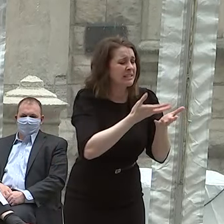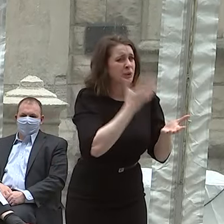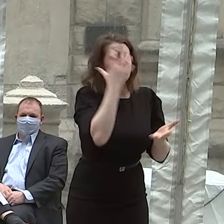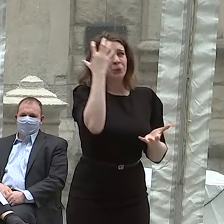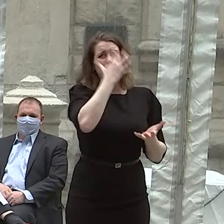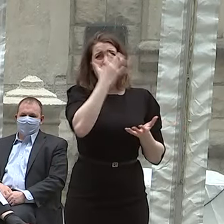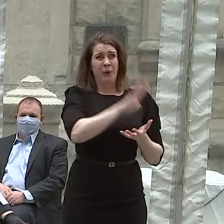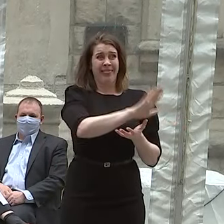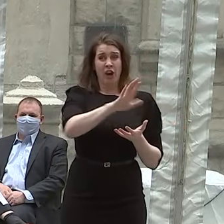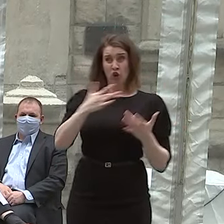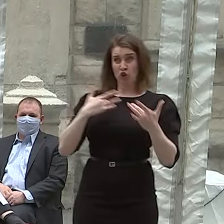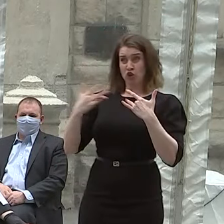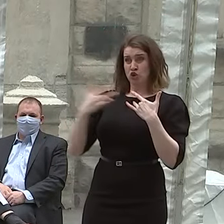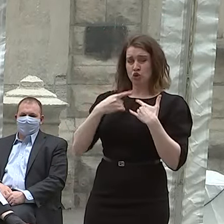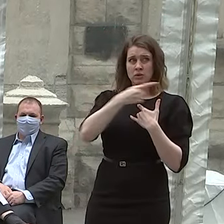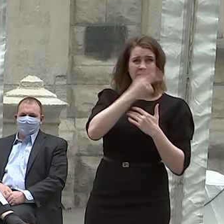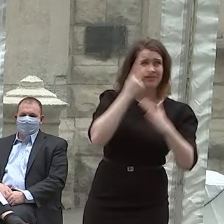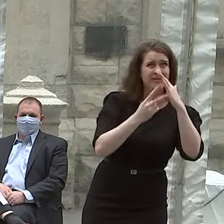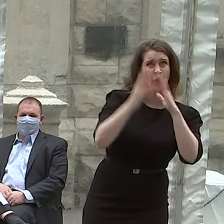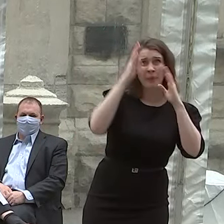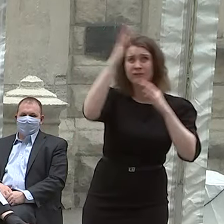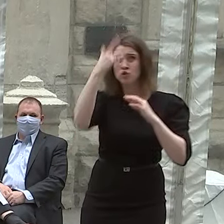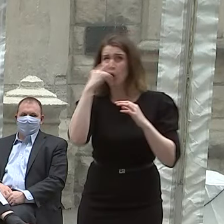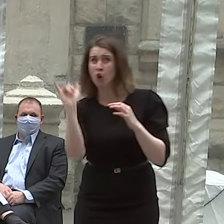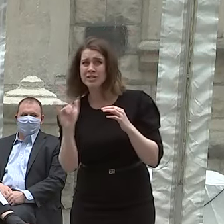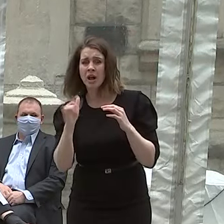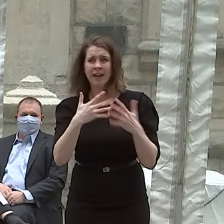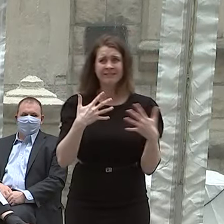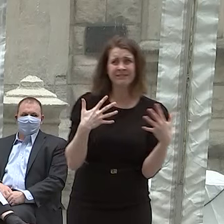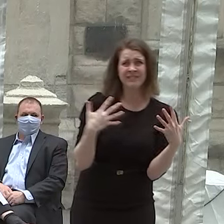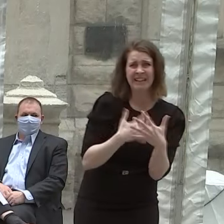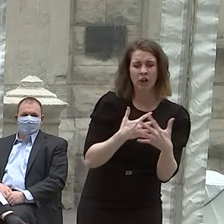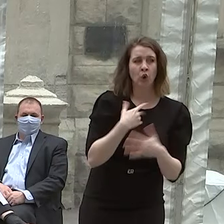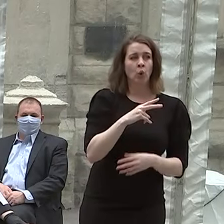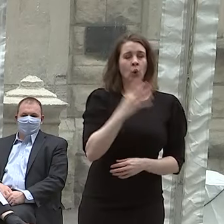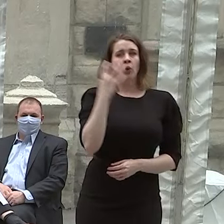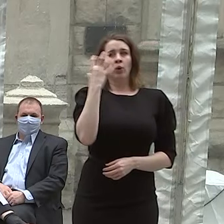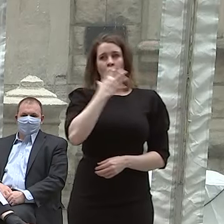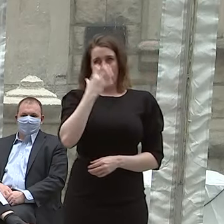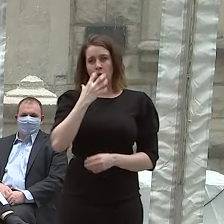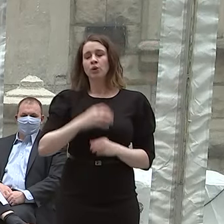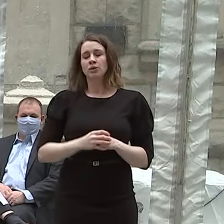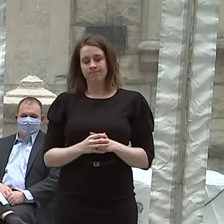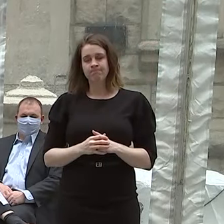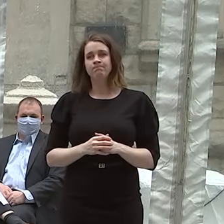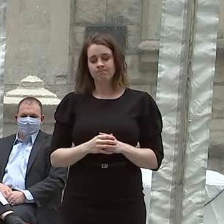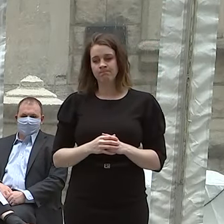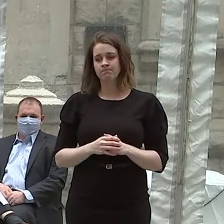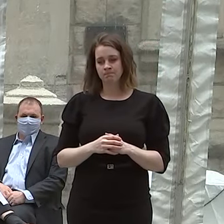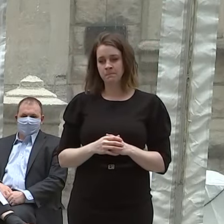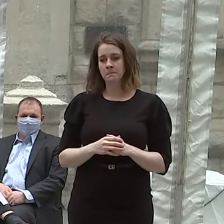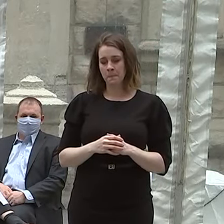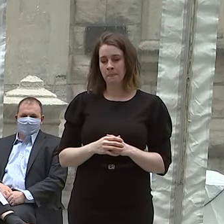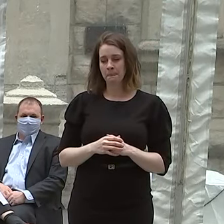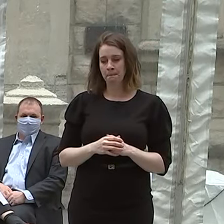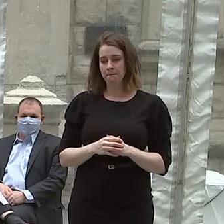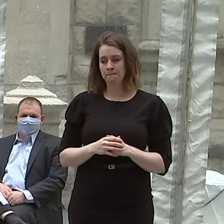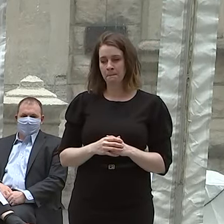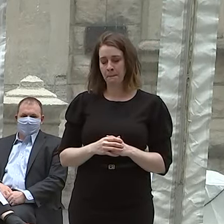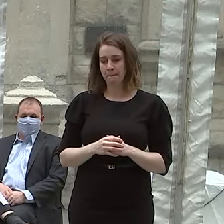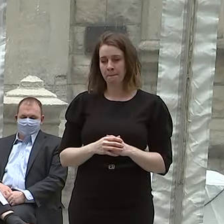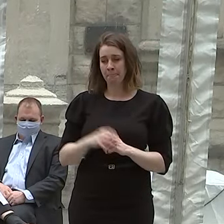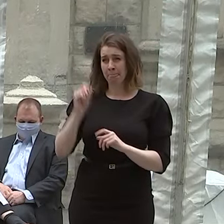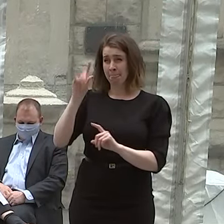deal of concern, great uncertainty, and fear as well. Chicago has a storied